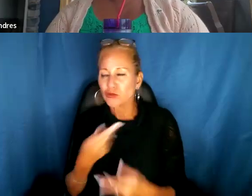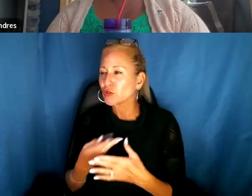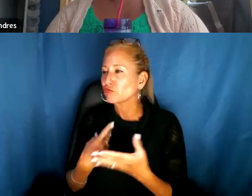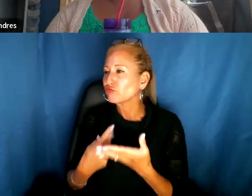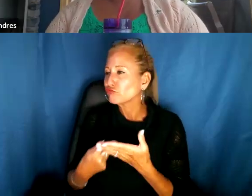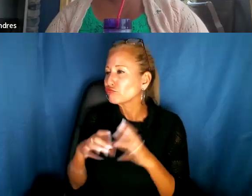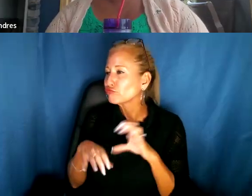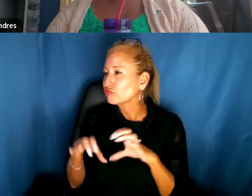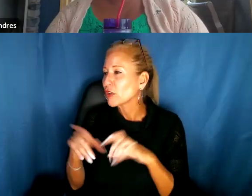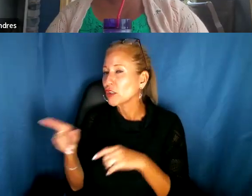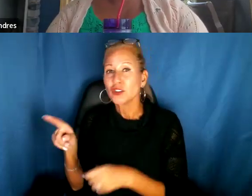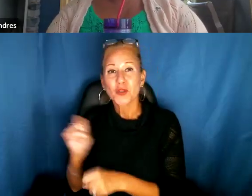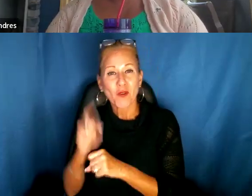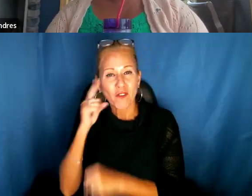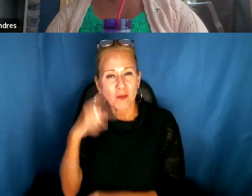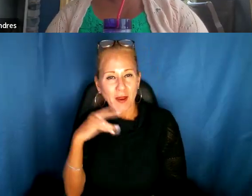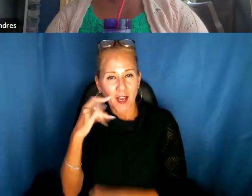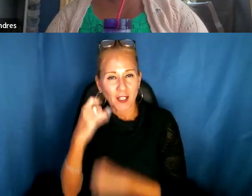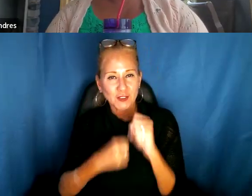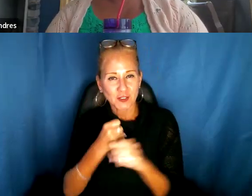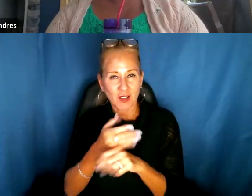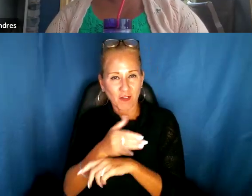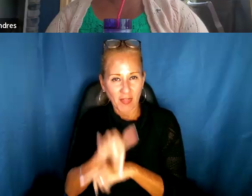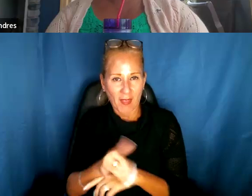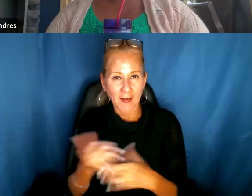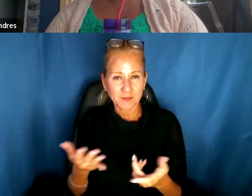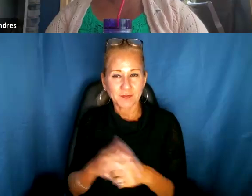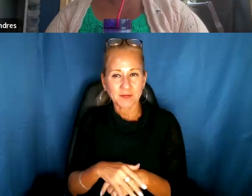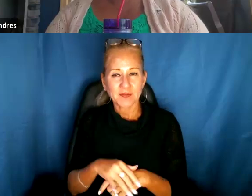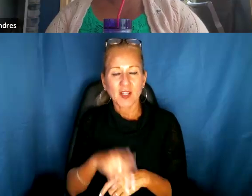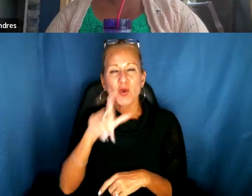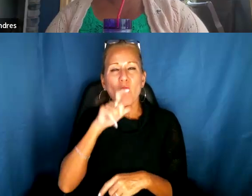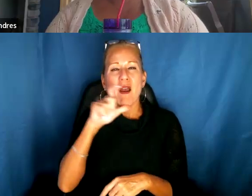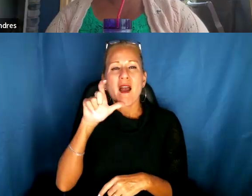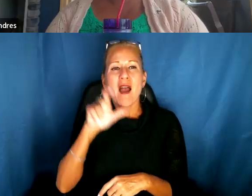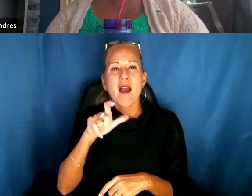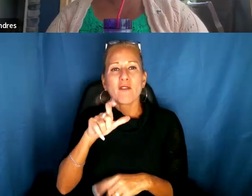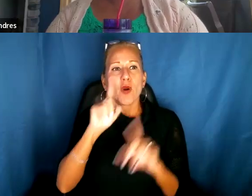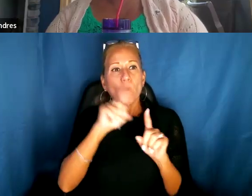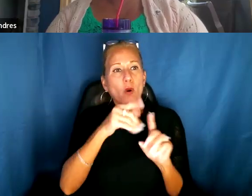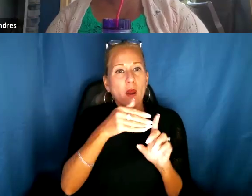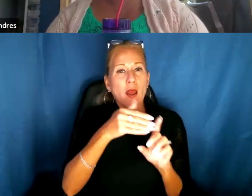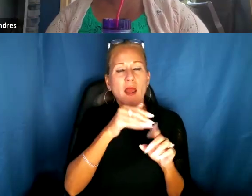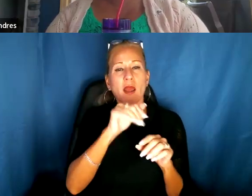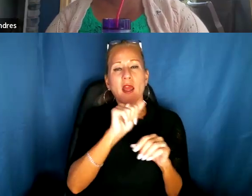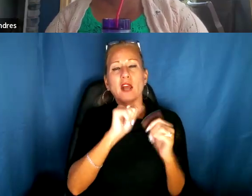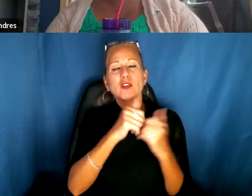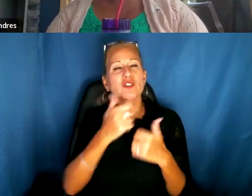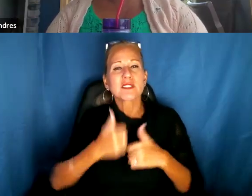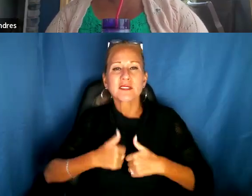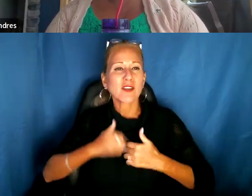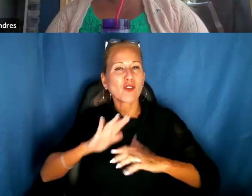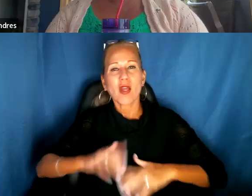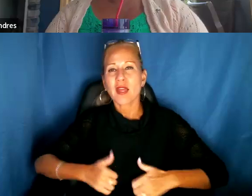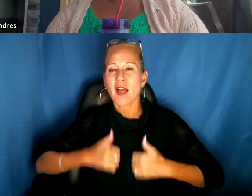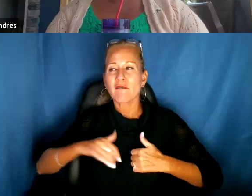she started working for me for 8 years. So like, you don't have to, like Jen said, you don't have to go to an agency or things like that. You just live your life